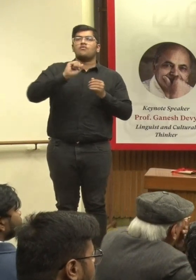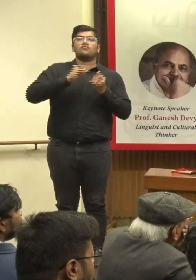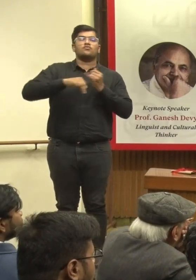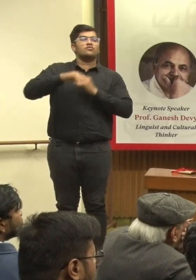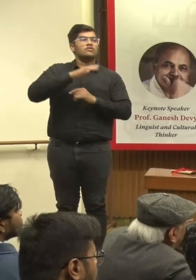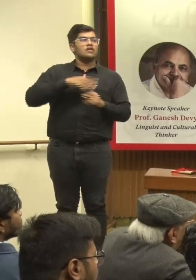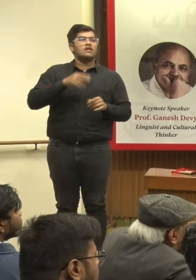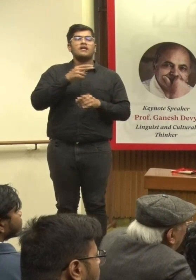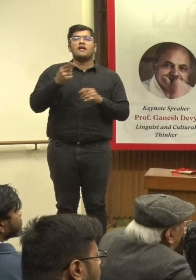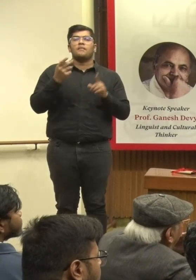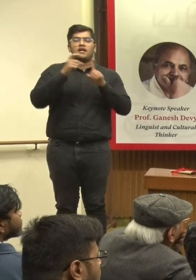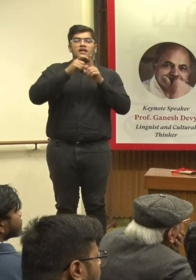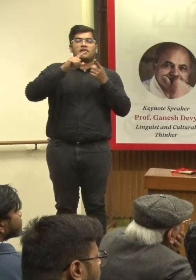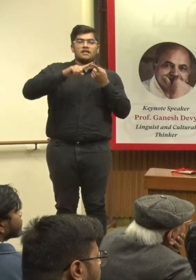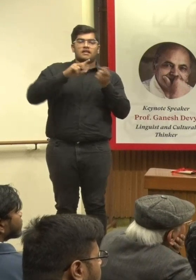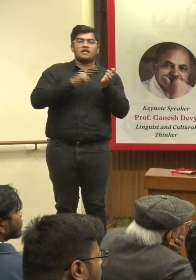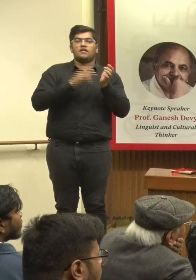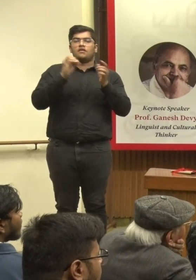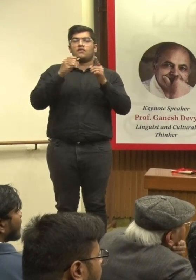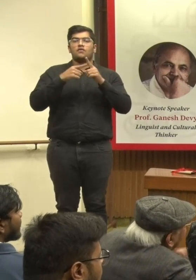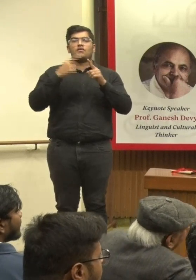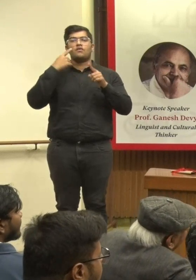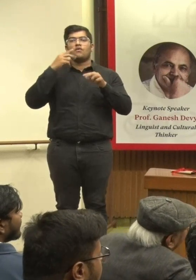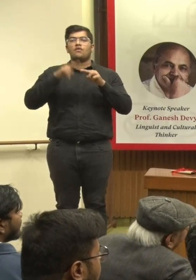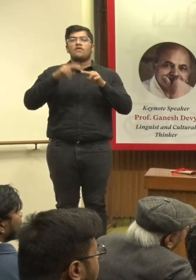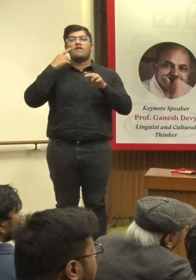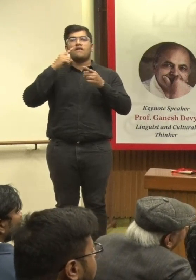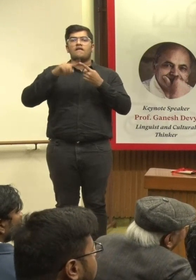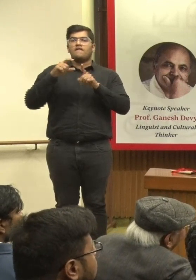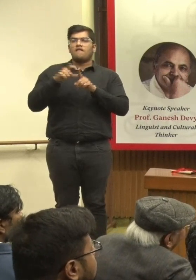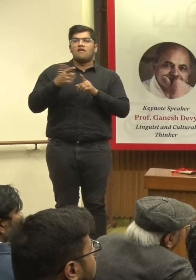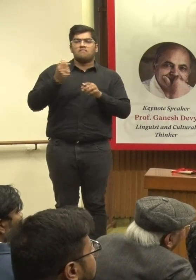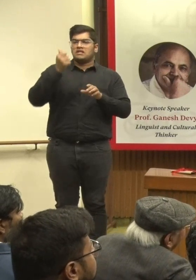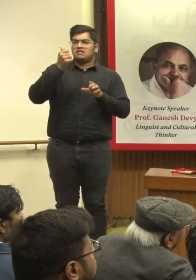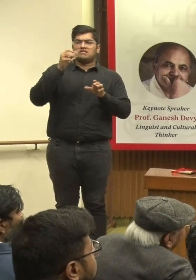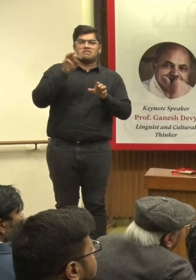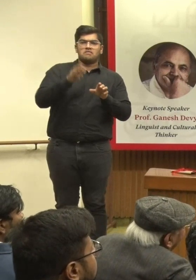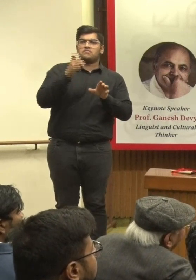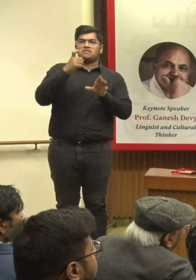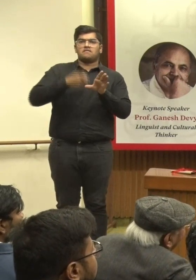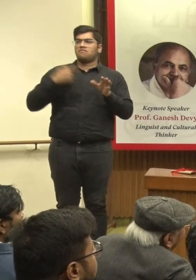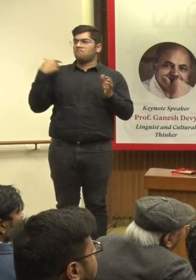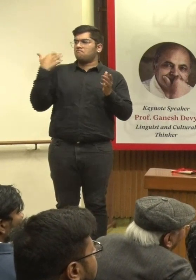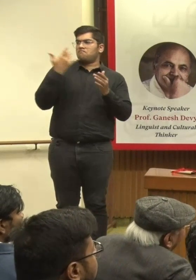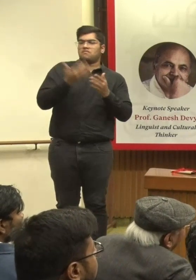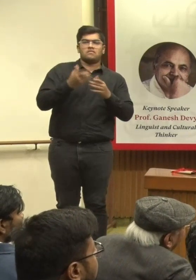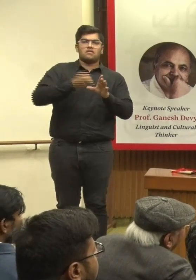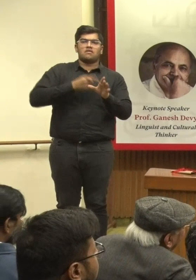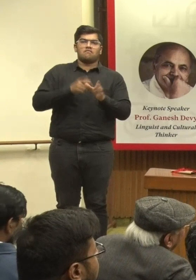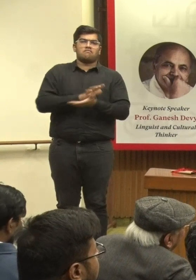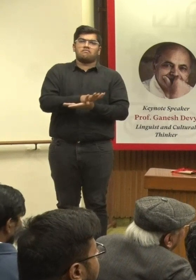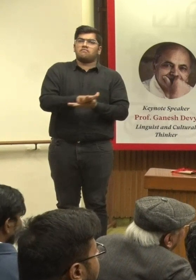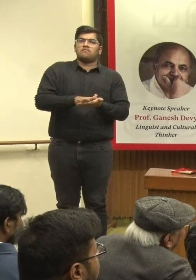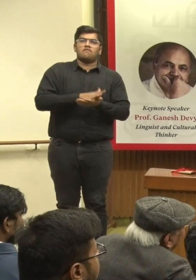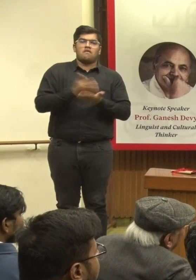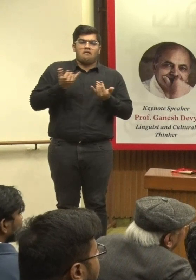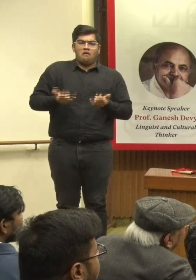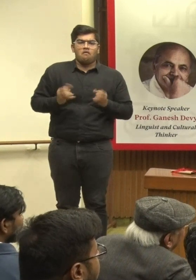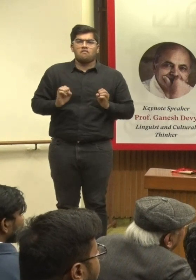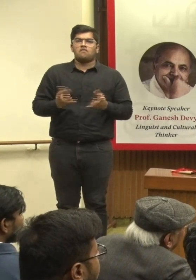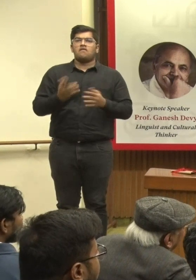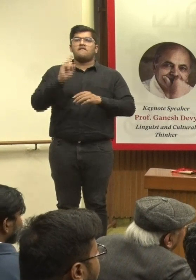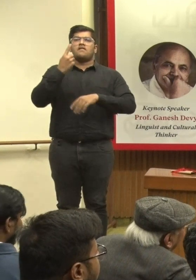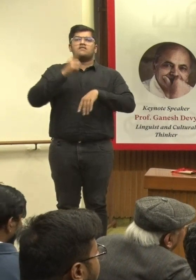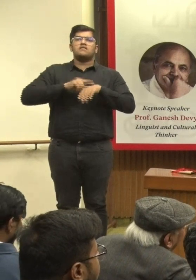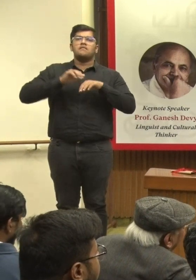not exist any time in the last 6,000-7,000 years of human existence in this country?